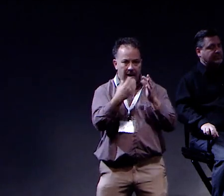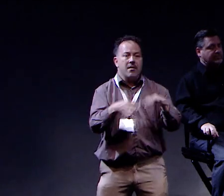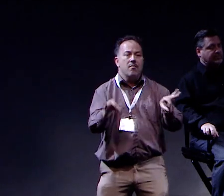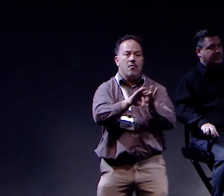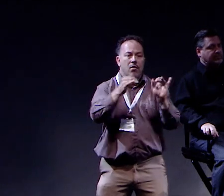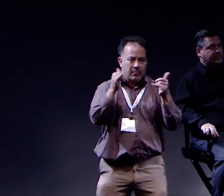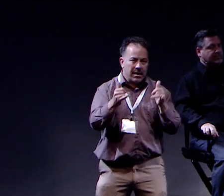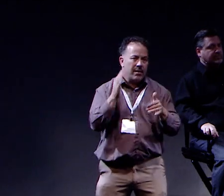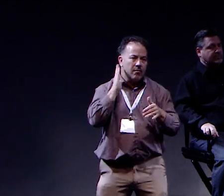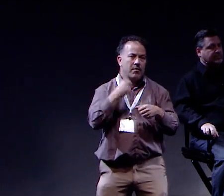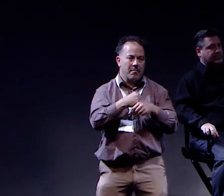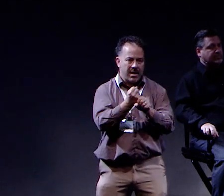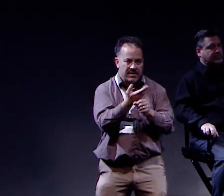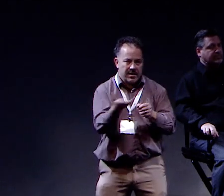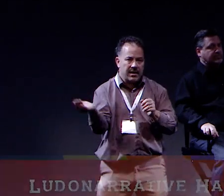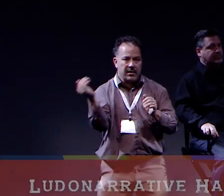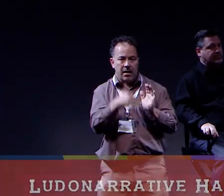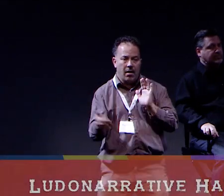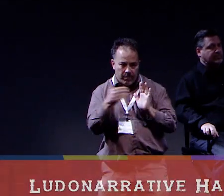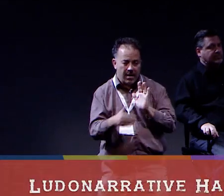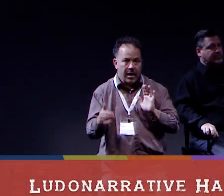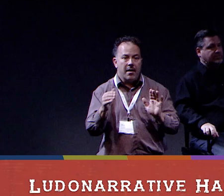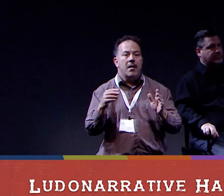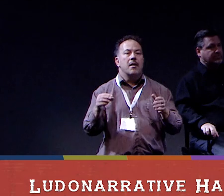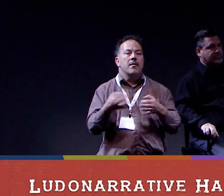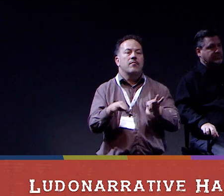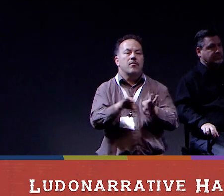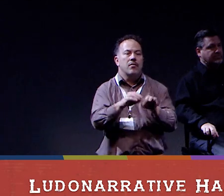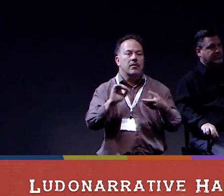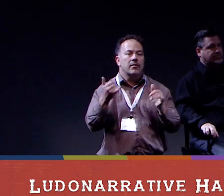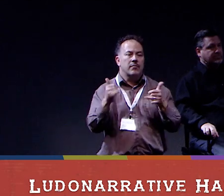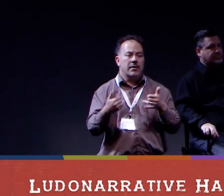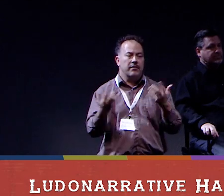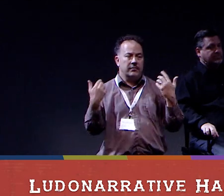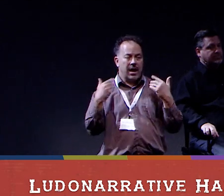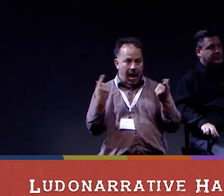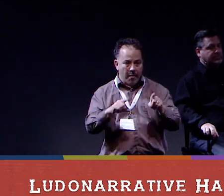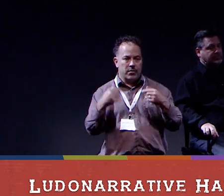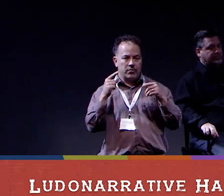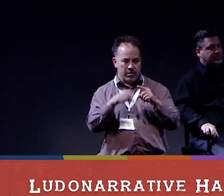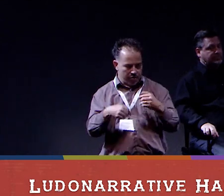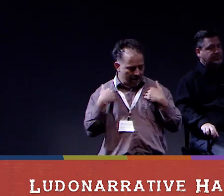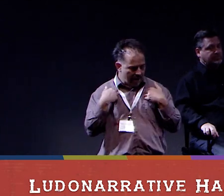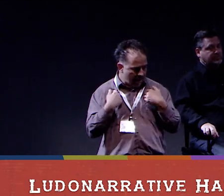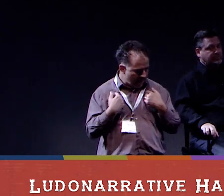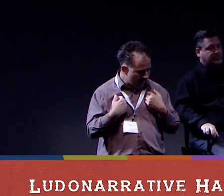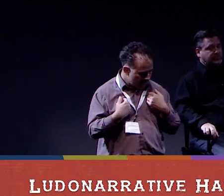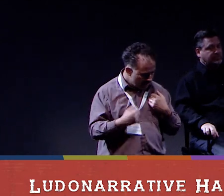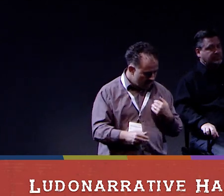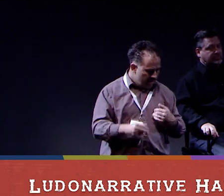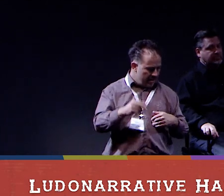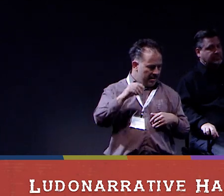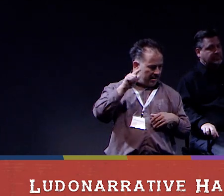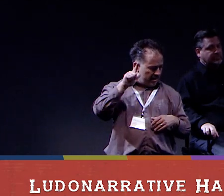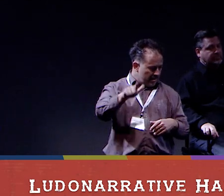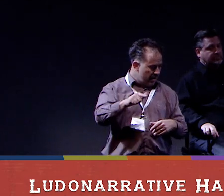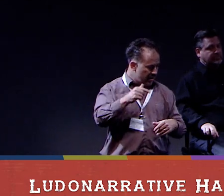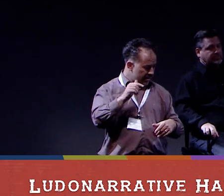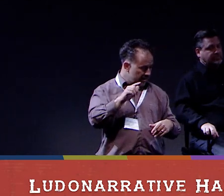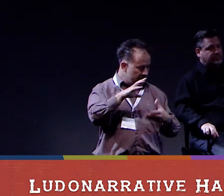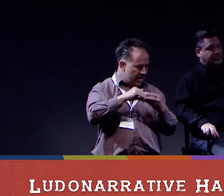things repeatable. Meaningful play happens when you have ludonarrative harmony. It's a really big word. I'm going to break this down. Narrative, you know, means